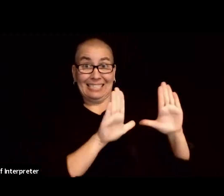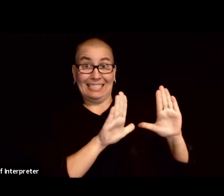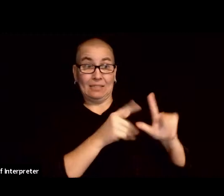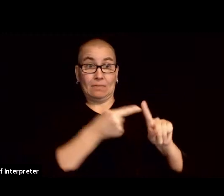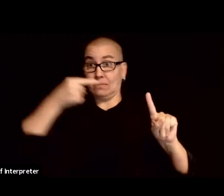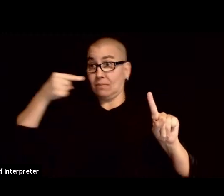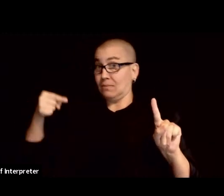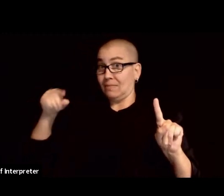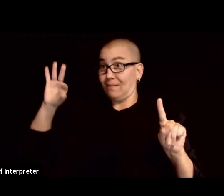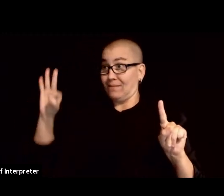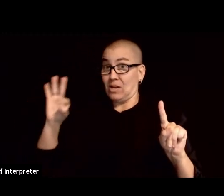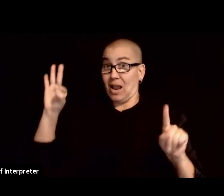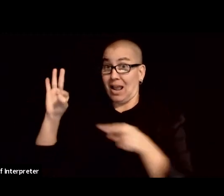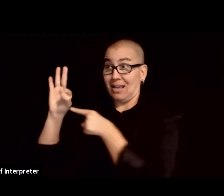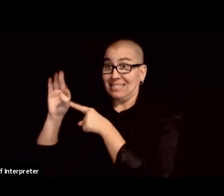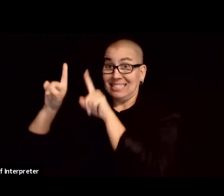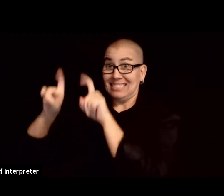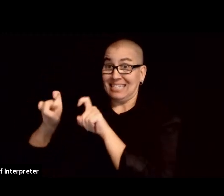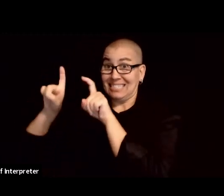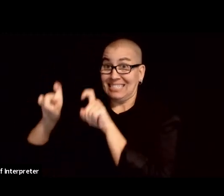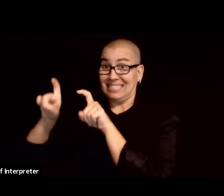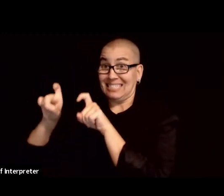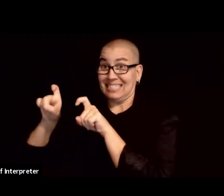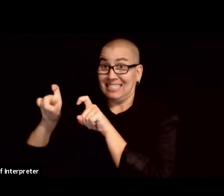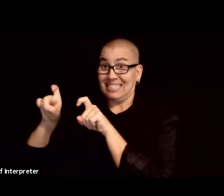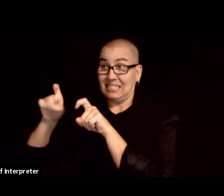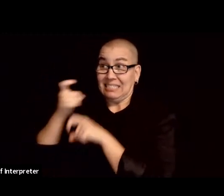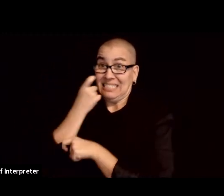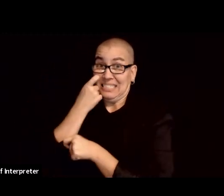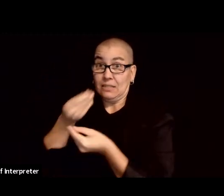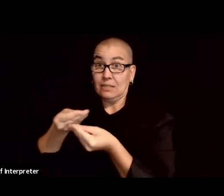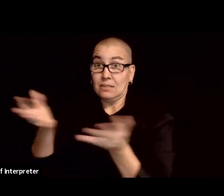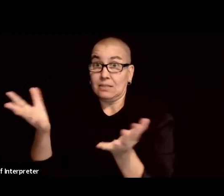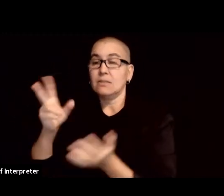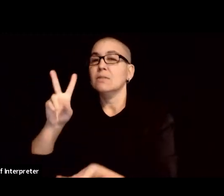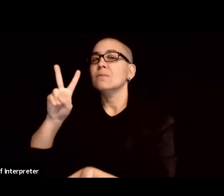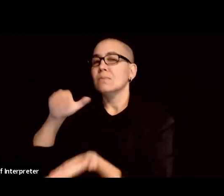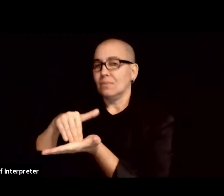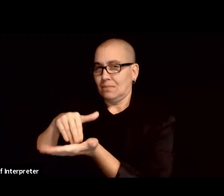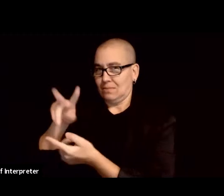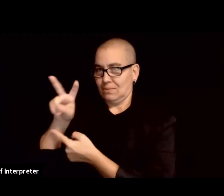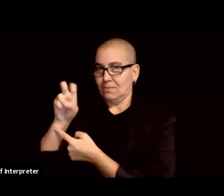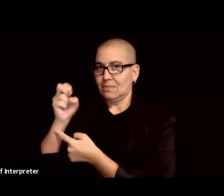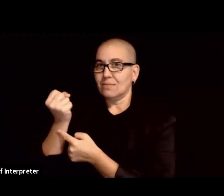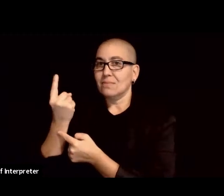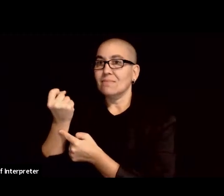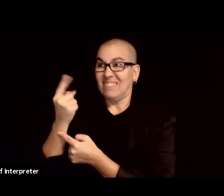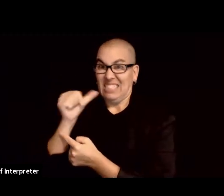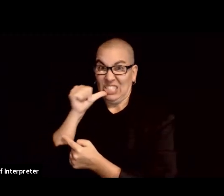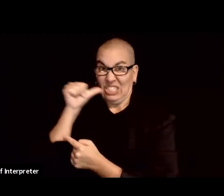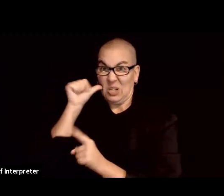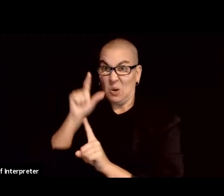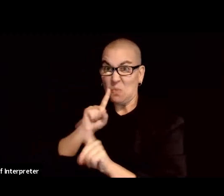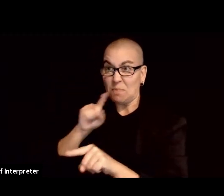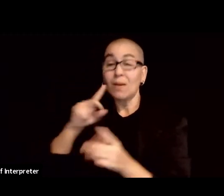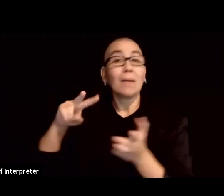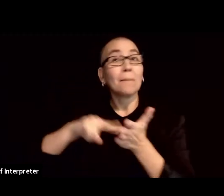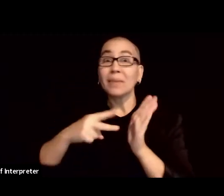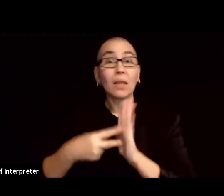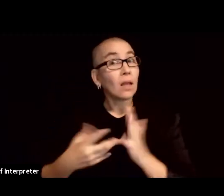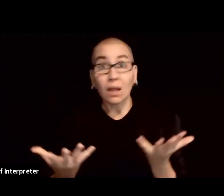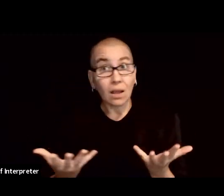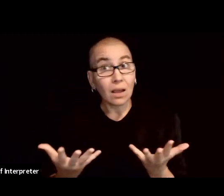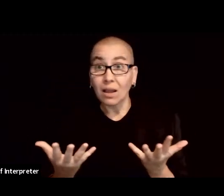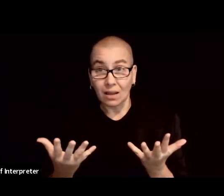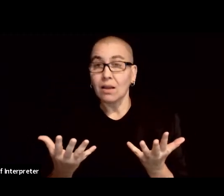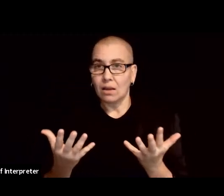the 2,211 from Saturday that were reported yesterday, this means that just since our last call on Friday,